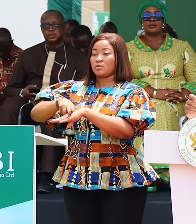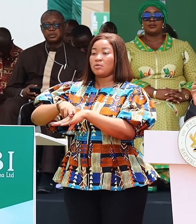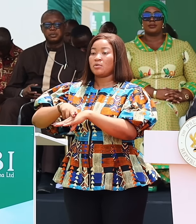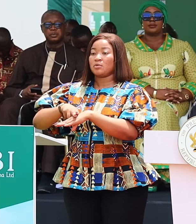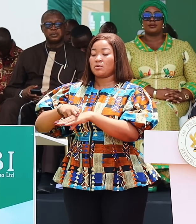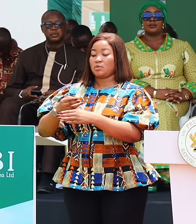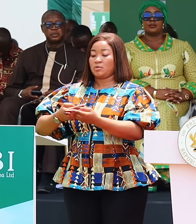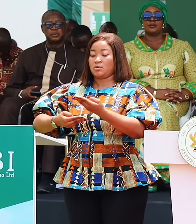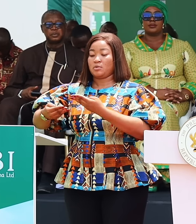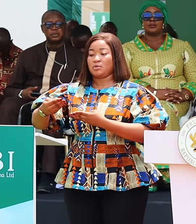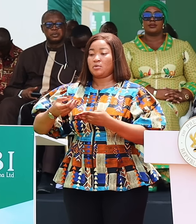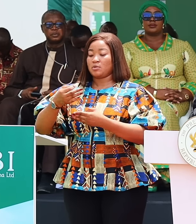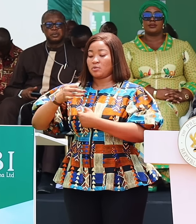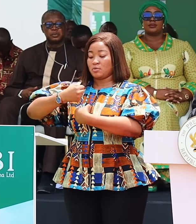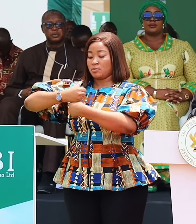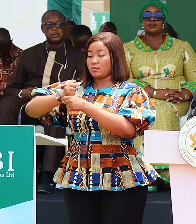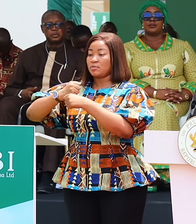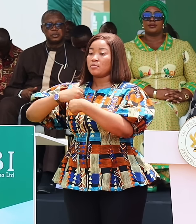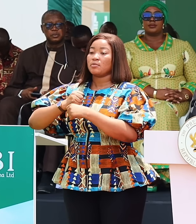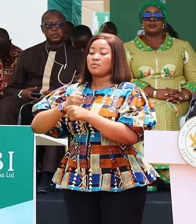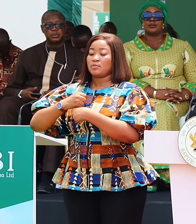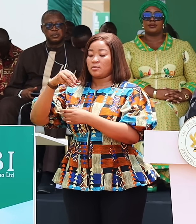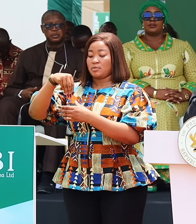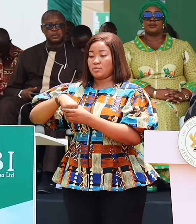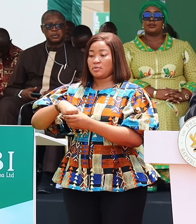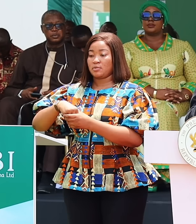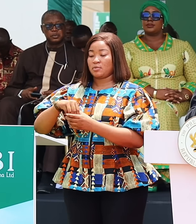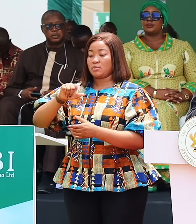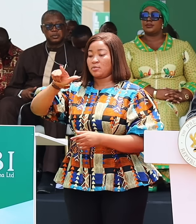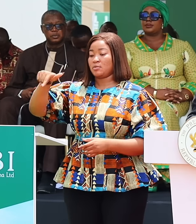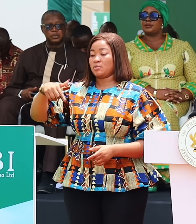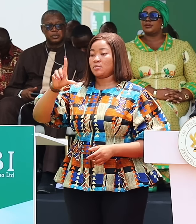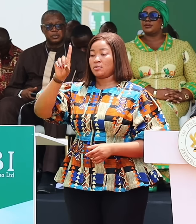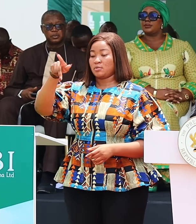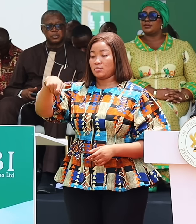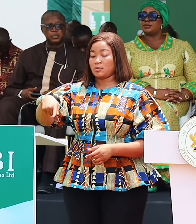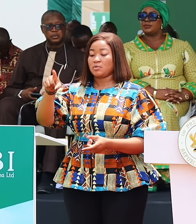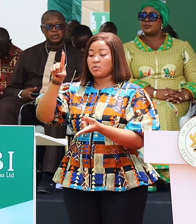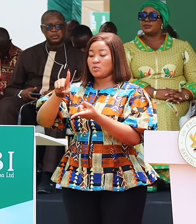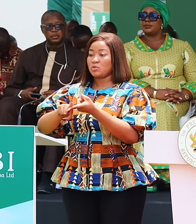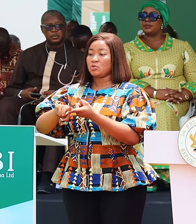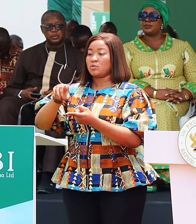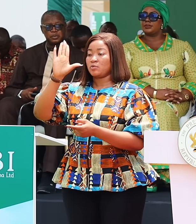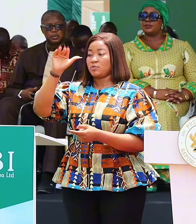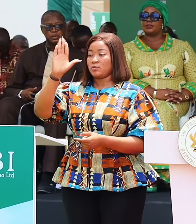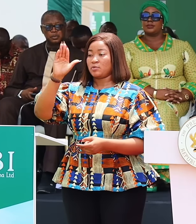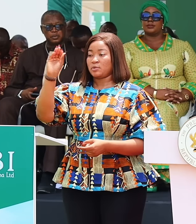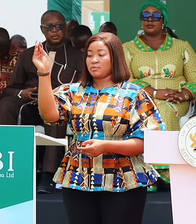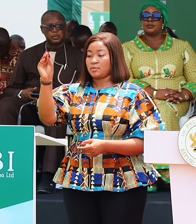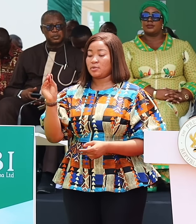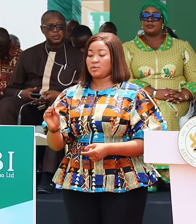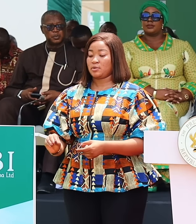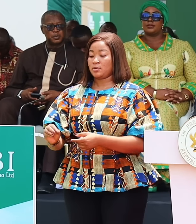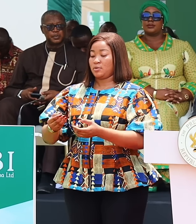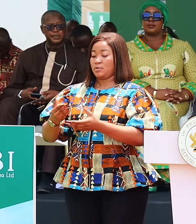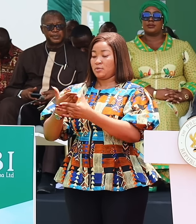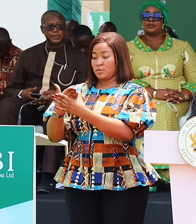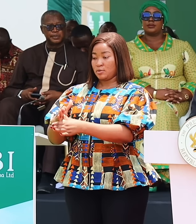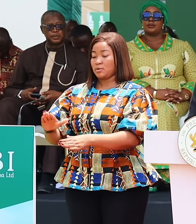the share of manufacturing in our GDP to at least 15% share